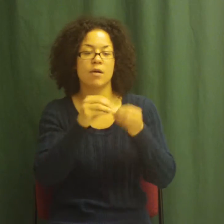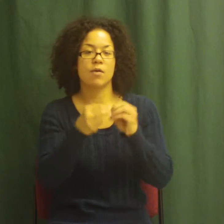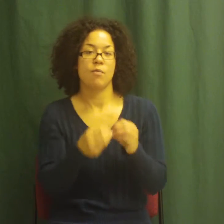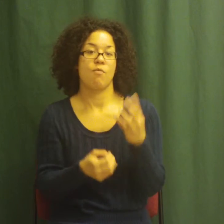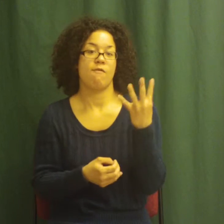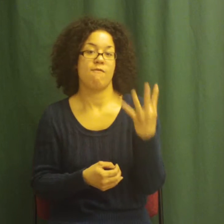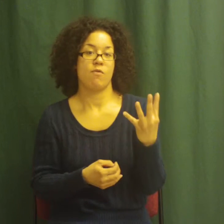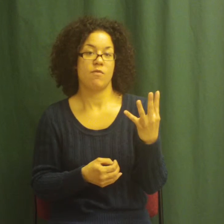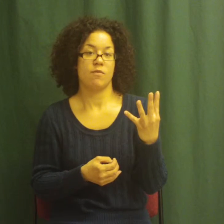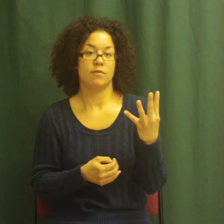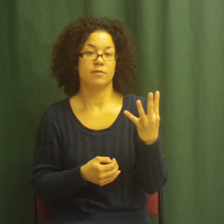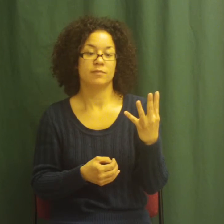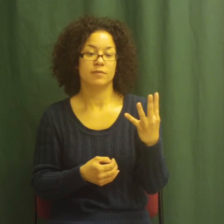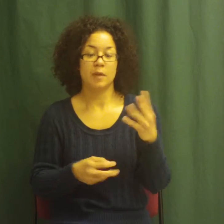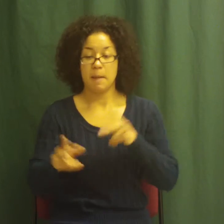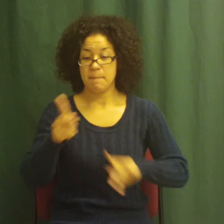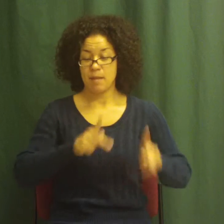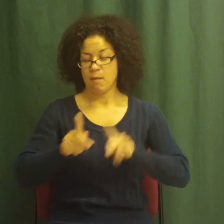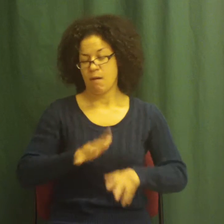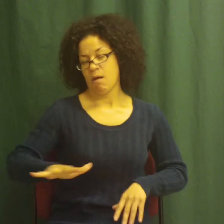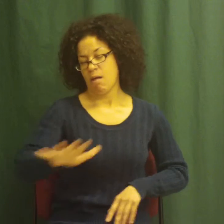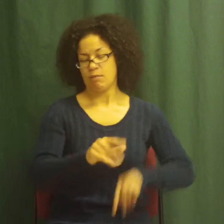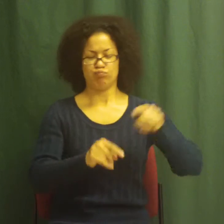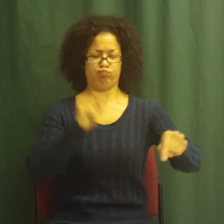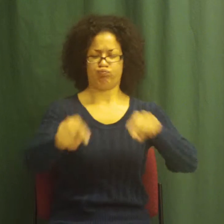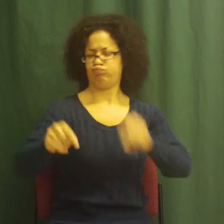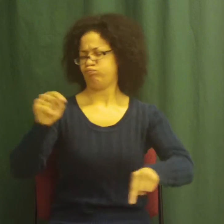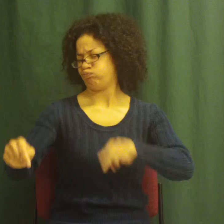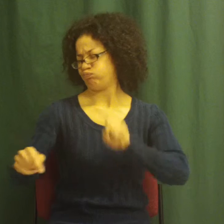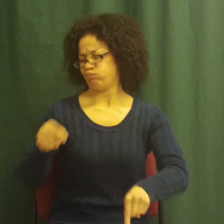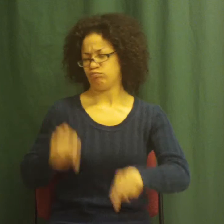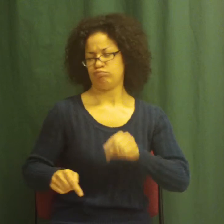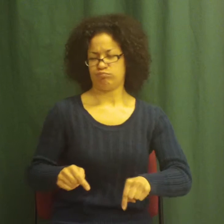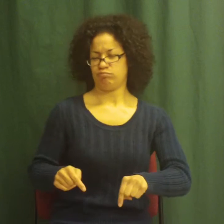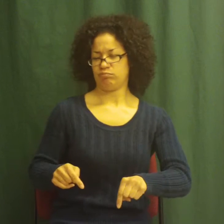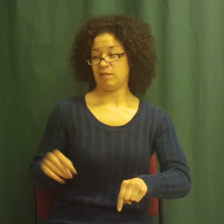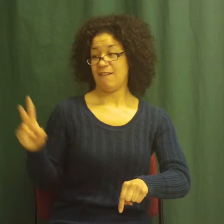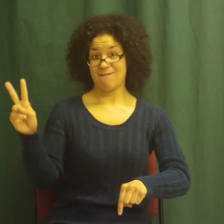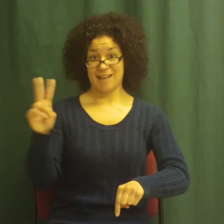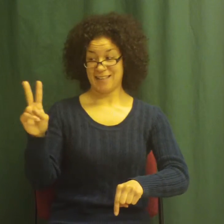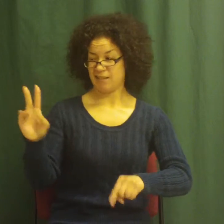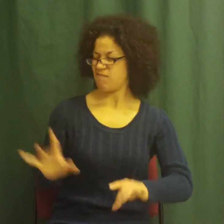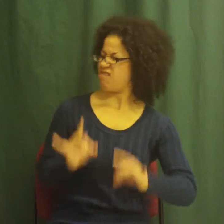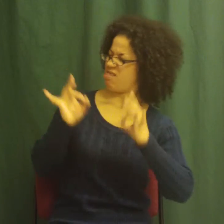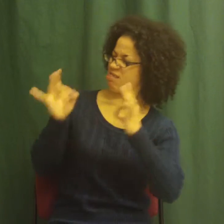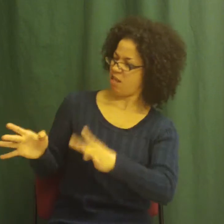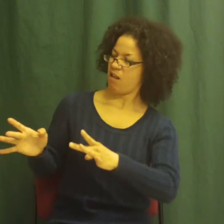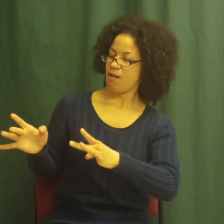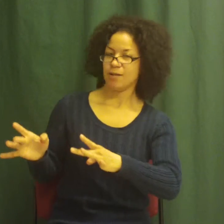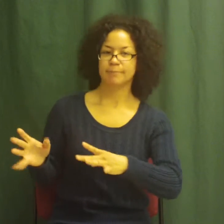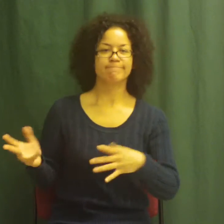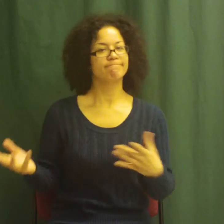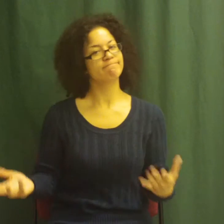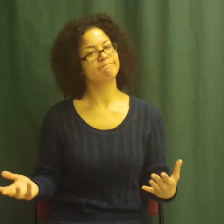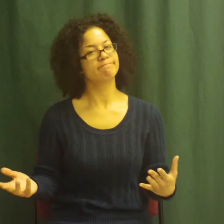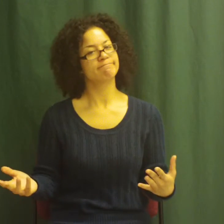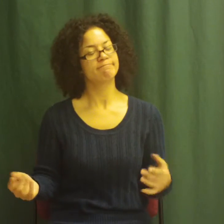One could imagine that the Vikings were hated everywhere because of their raids, but it seems that they were